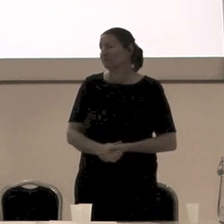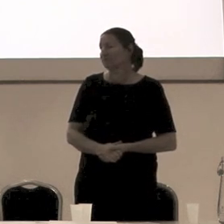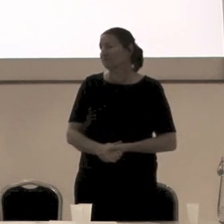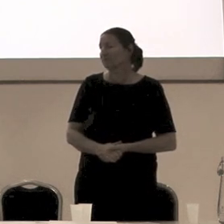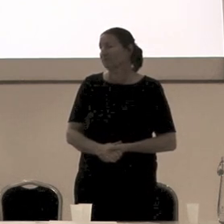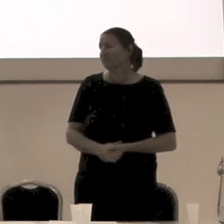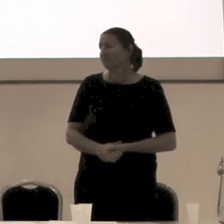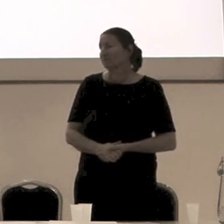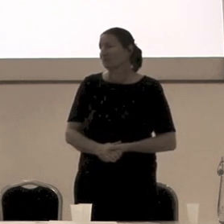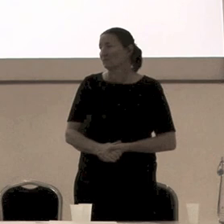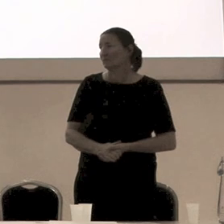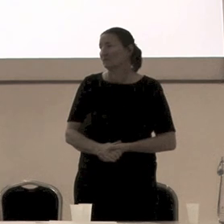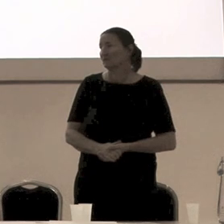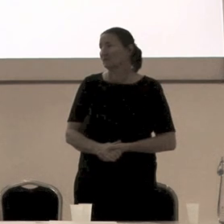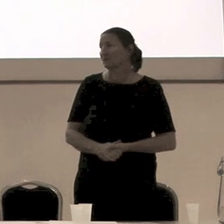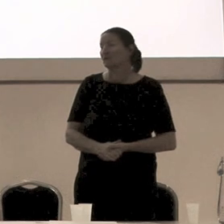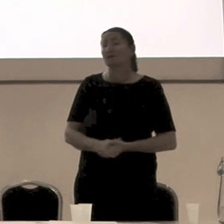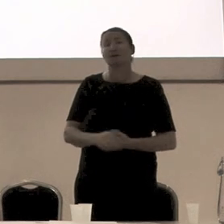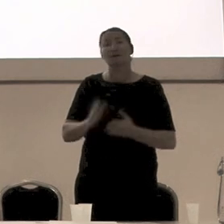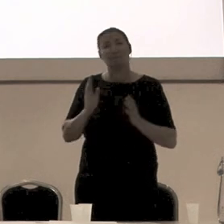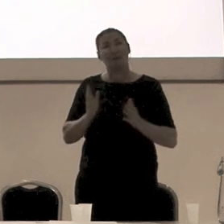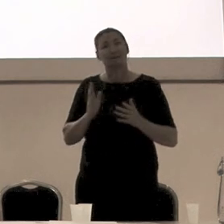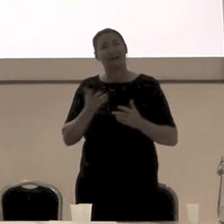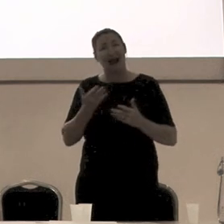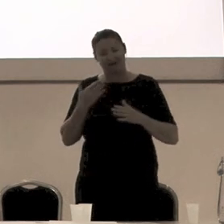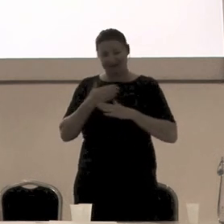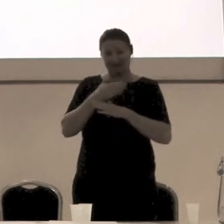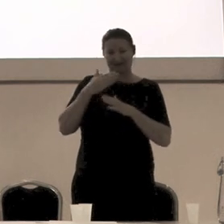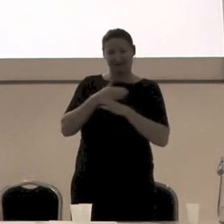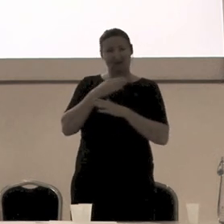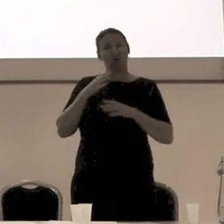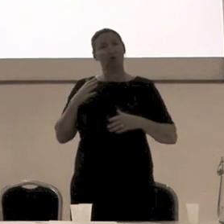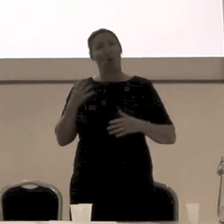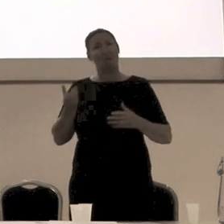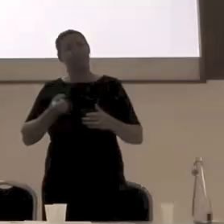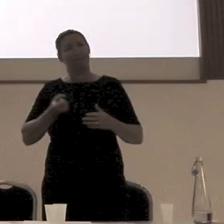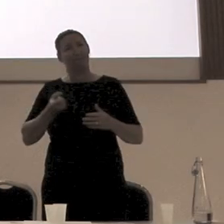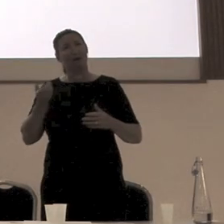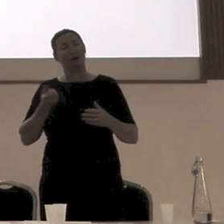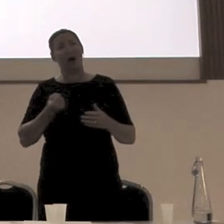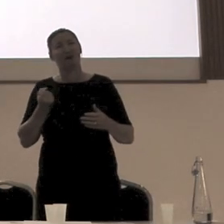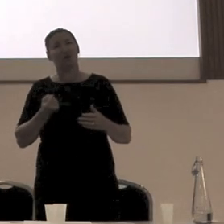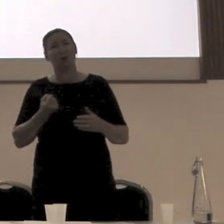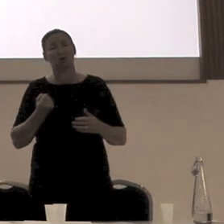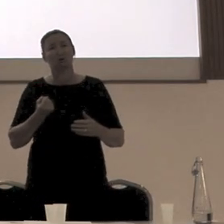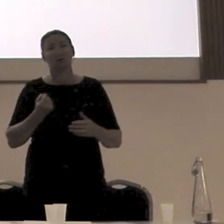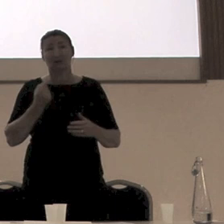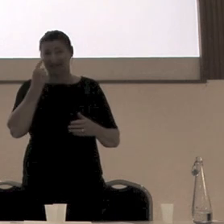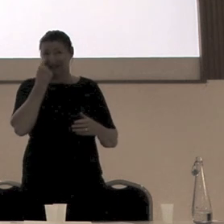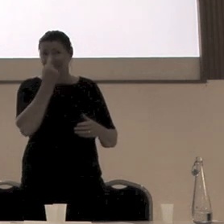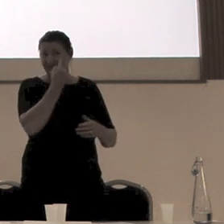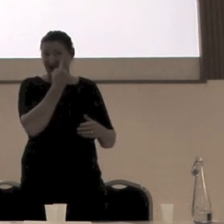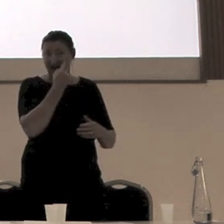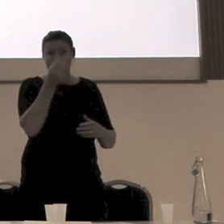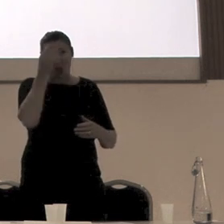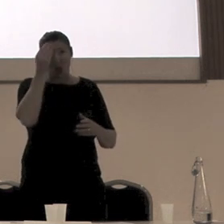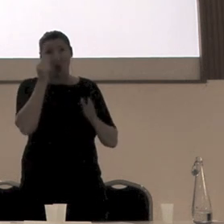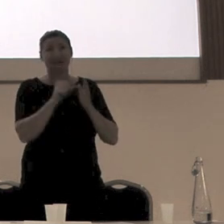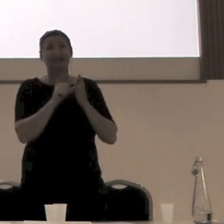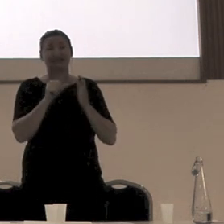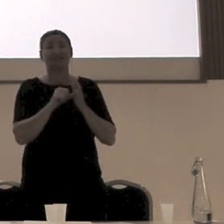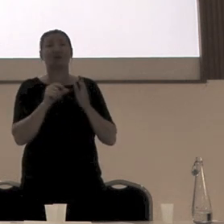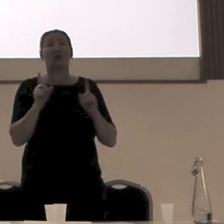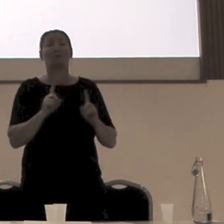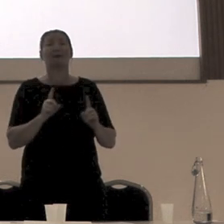meaningful and adequate livelihoods. It is a fact that people with learning difficulties, significant